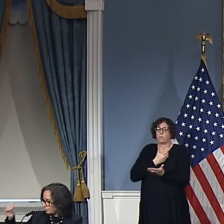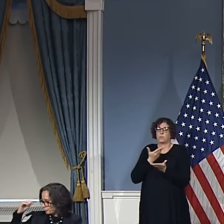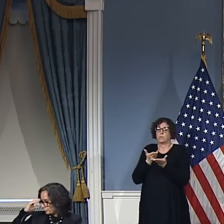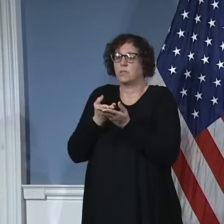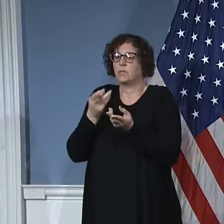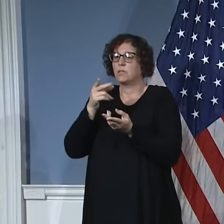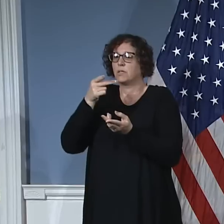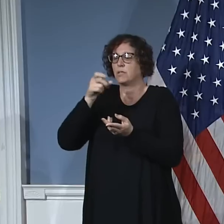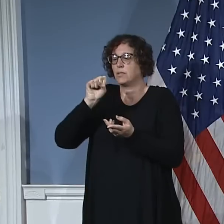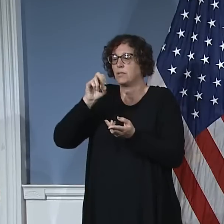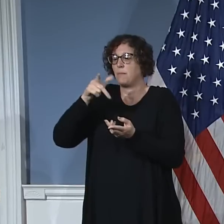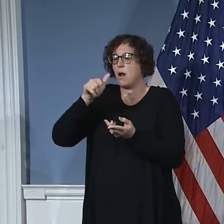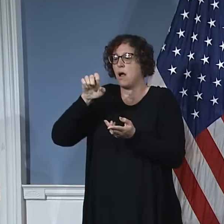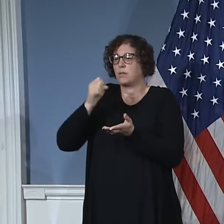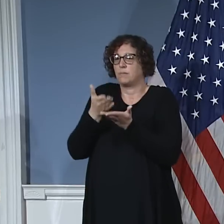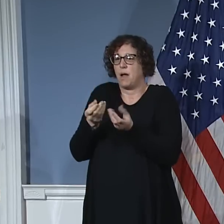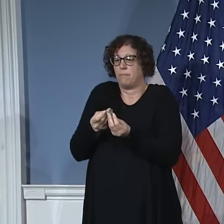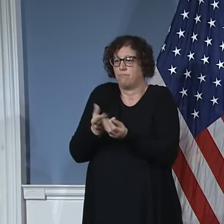emphasize